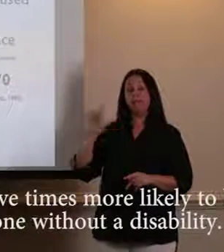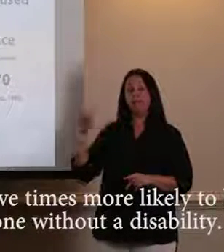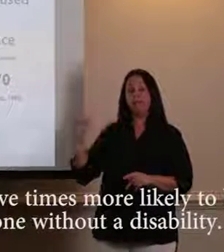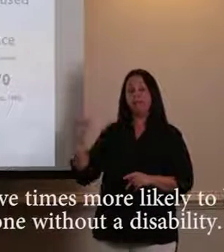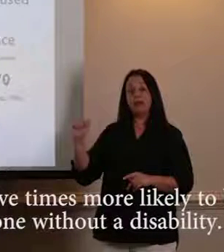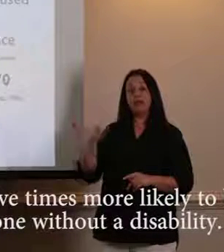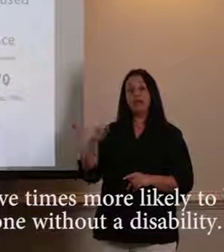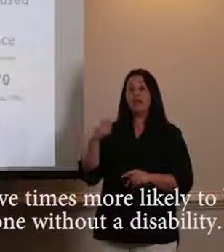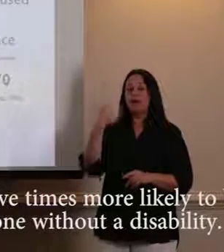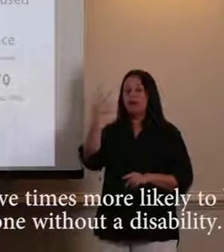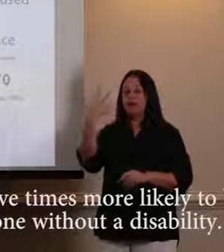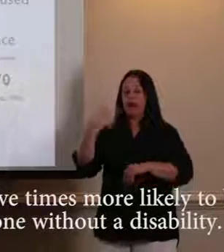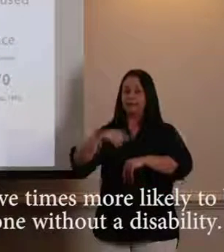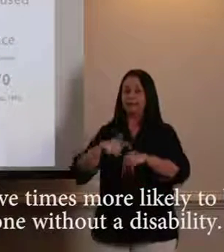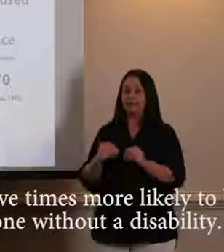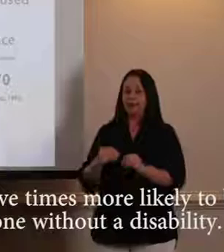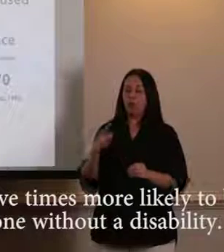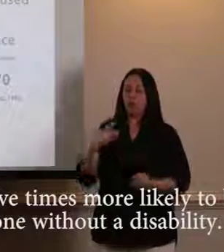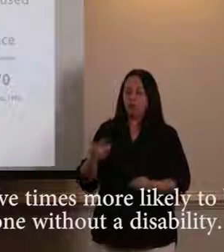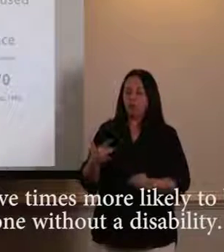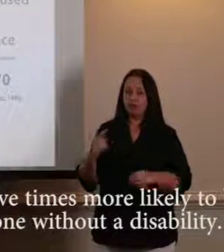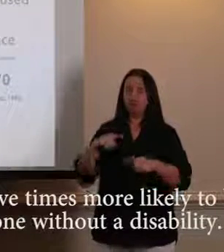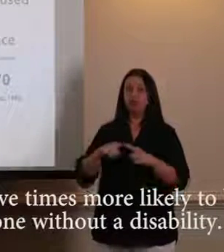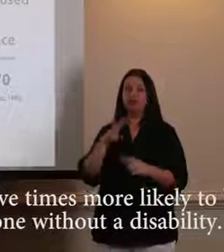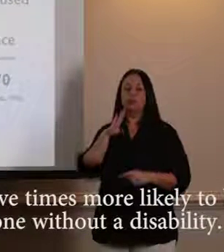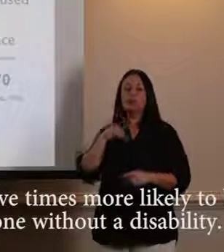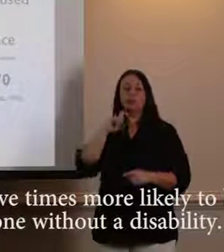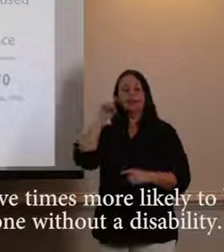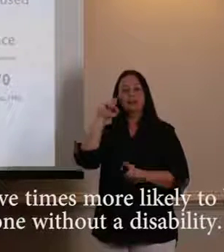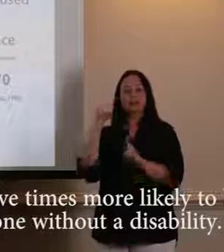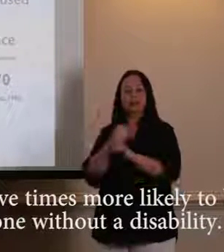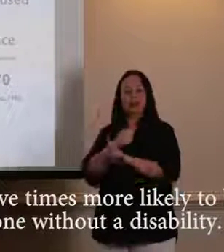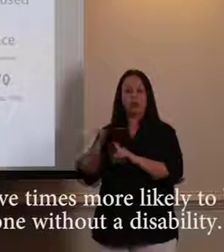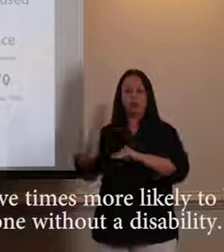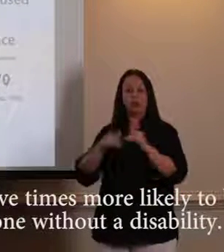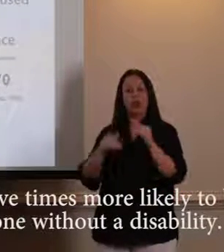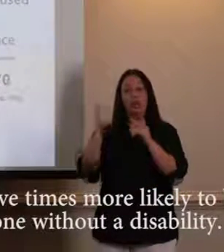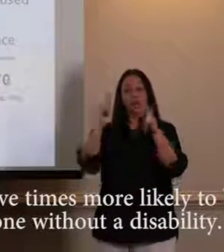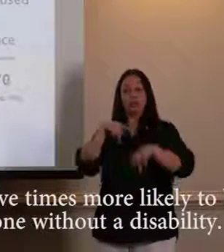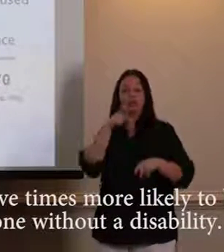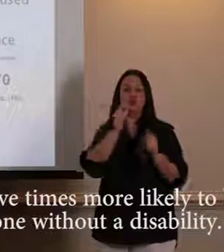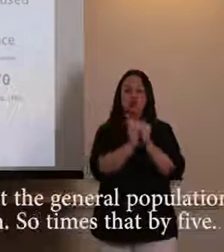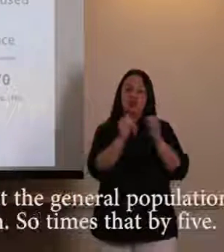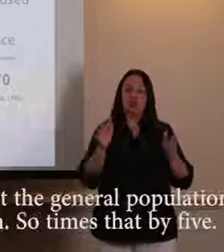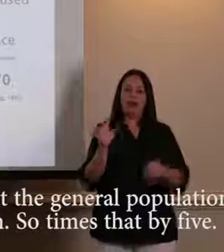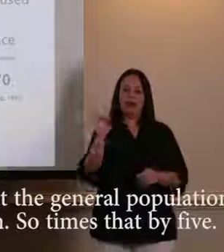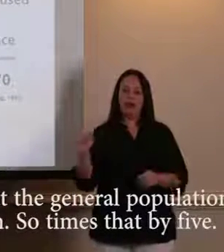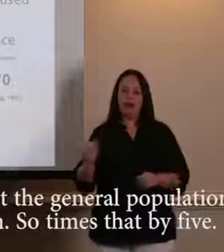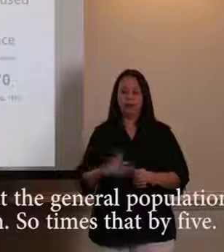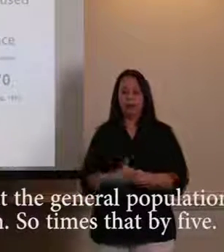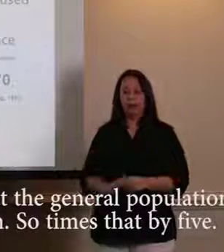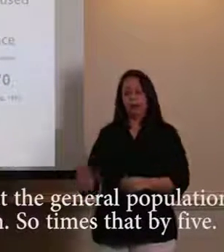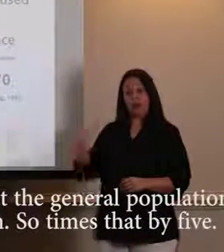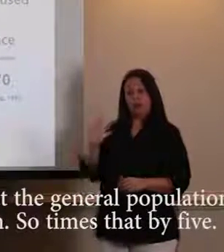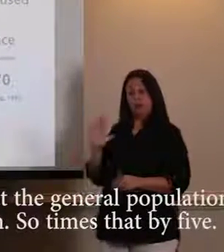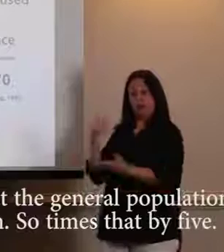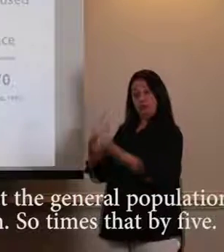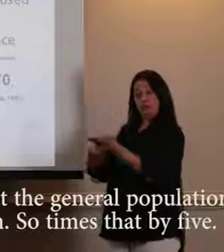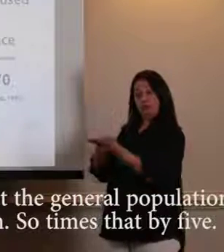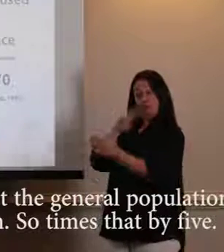is 5 times more likely to be sexually assaulted than someone without a disability. So previously we talked about the general population, and it